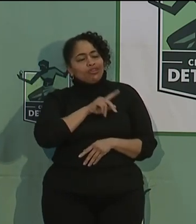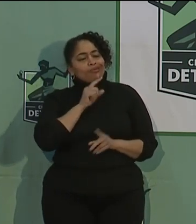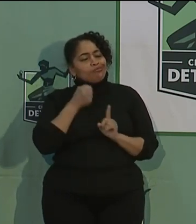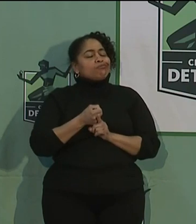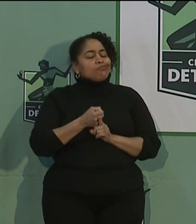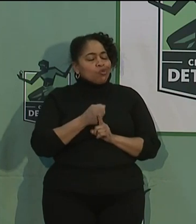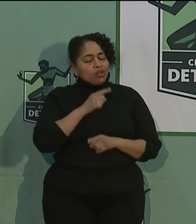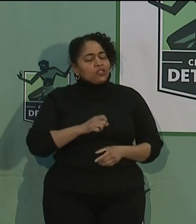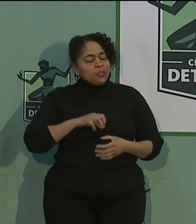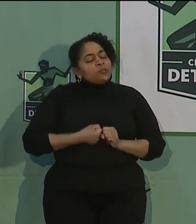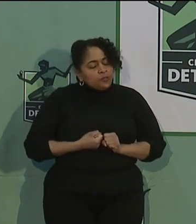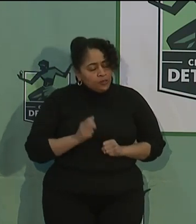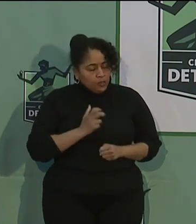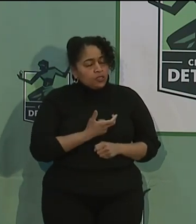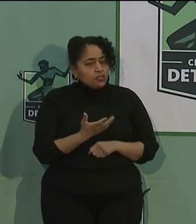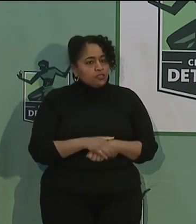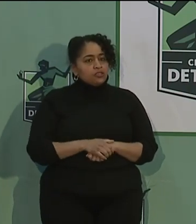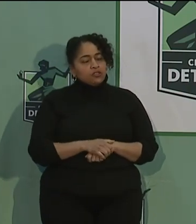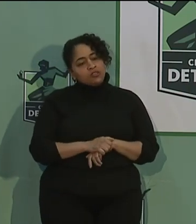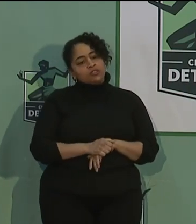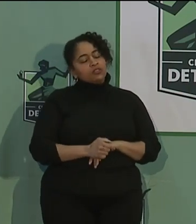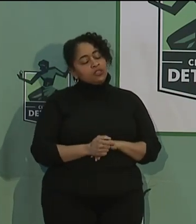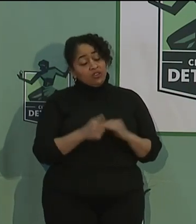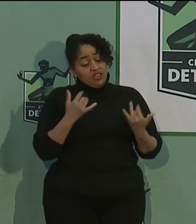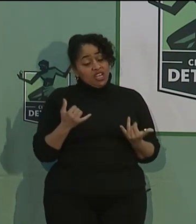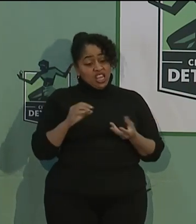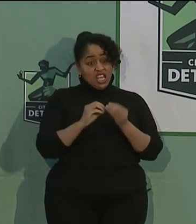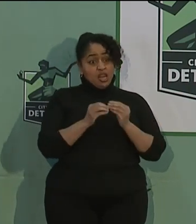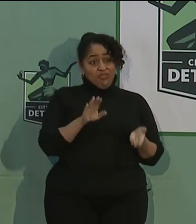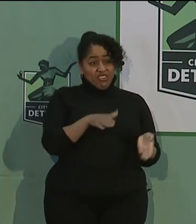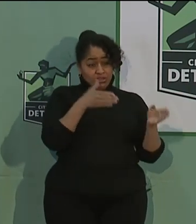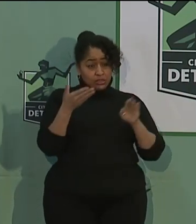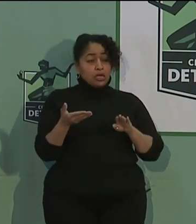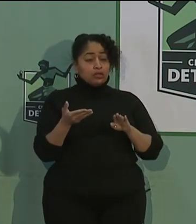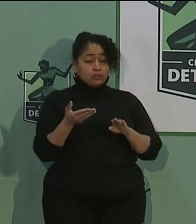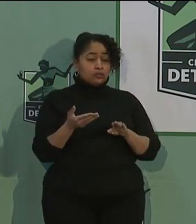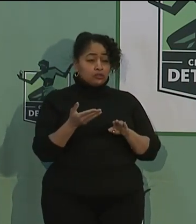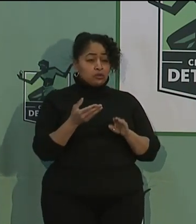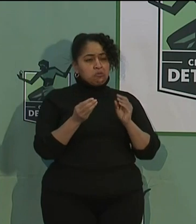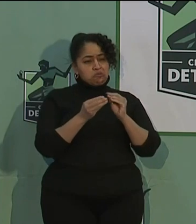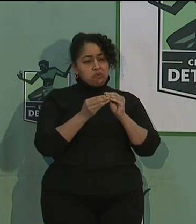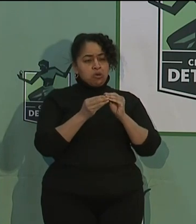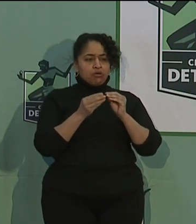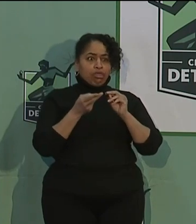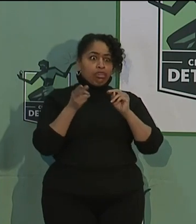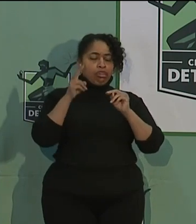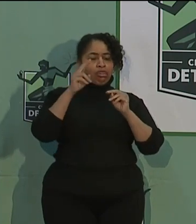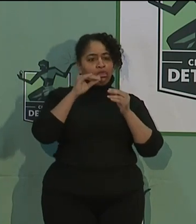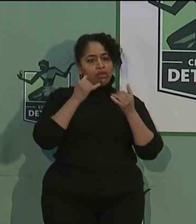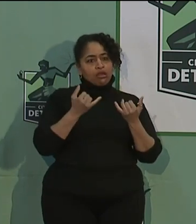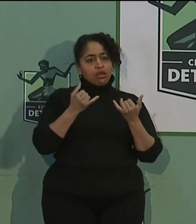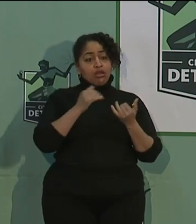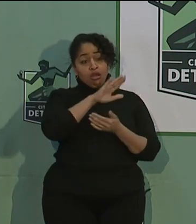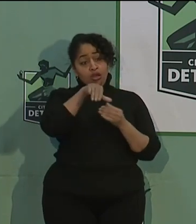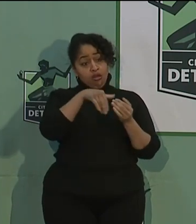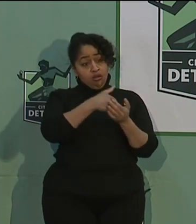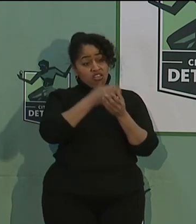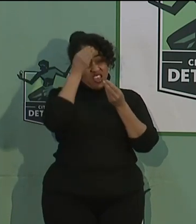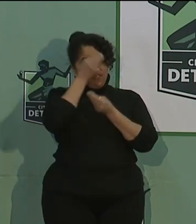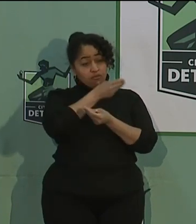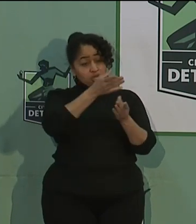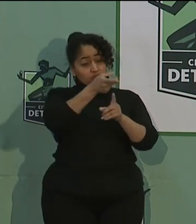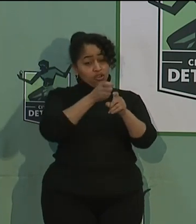number of deaths is higher today, all the data we're seeing from the hospitals